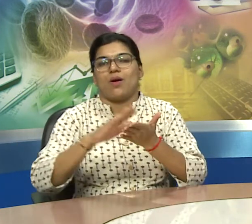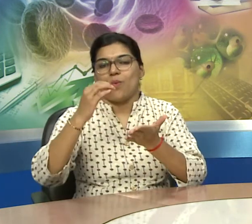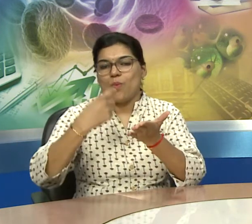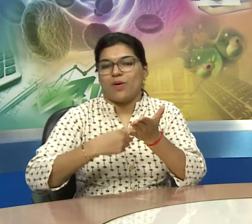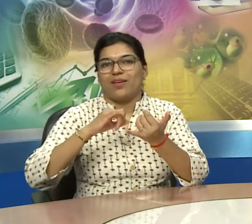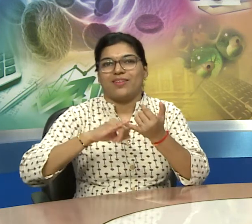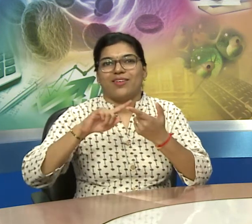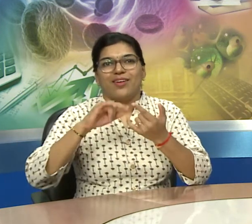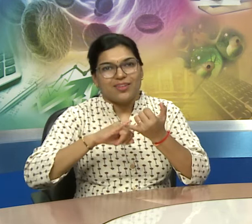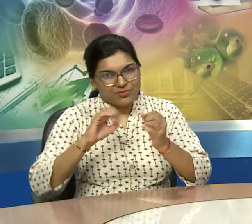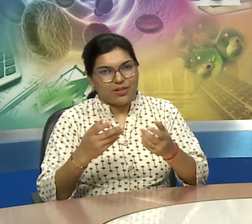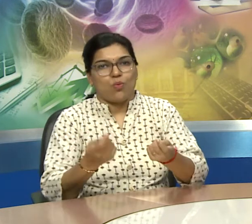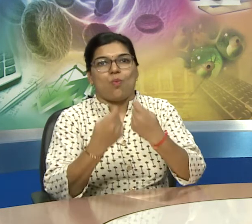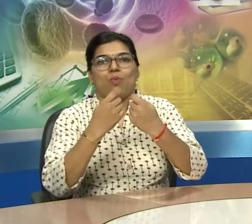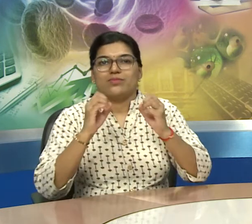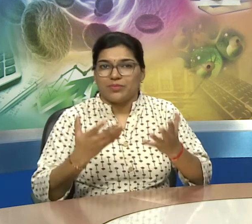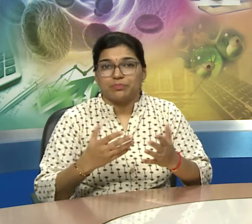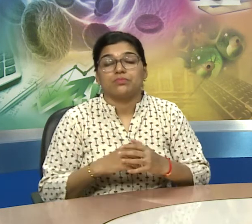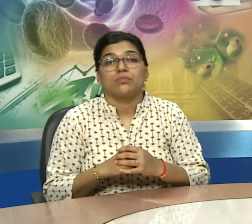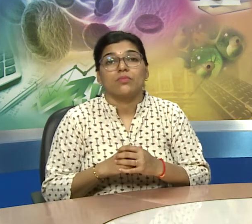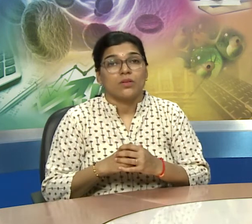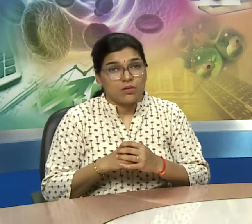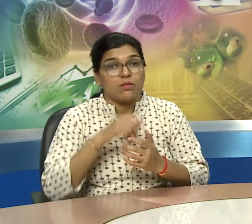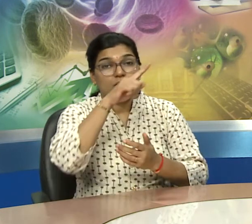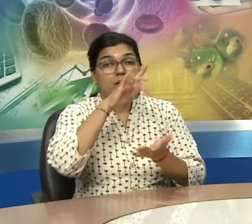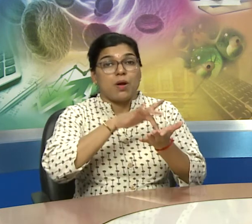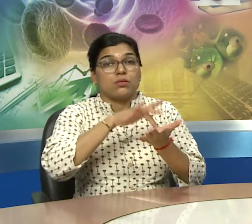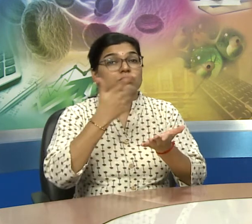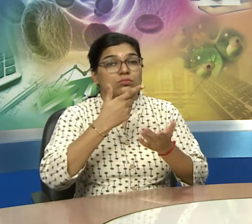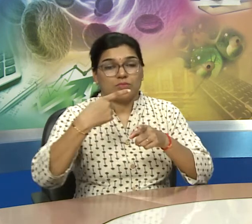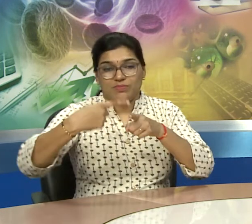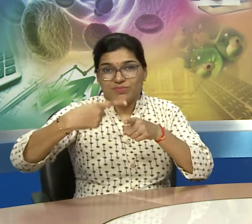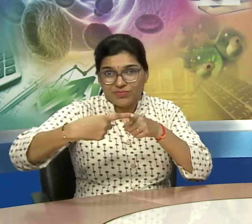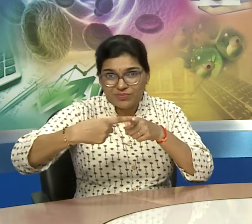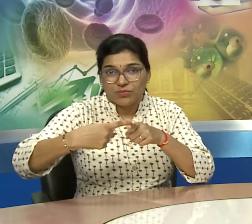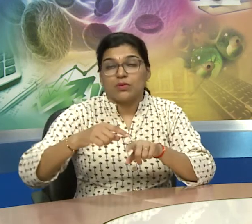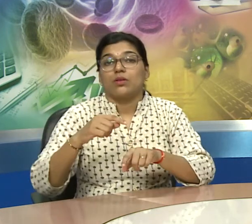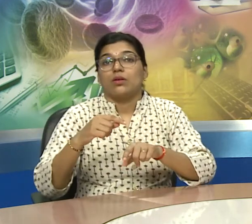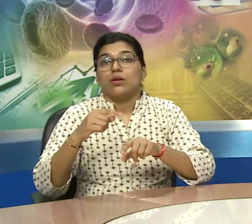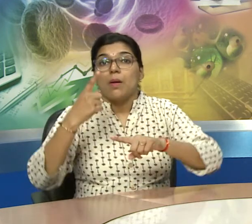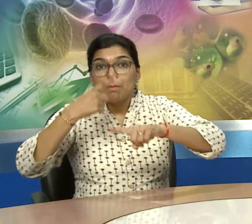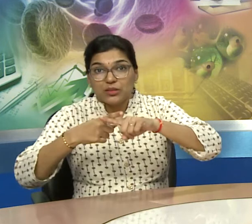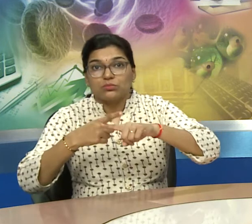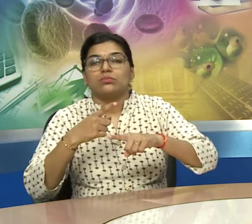And later on, slowly after so many years, the horse cart started.